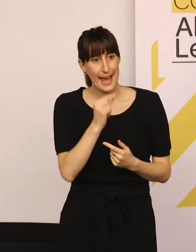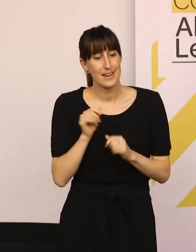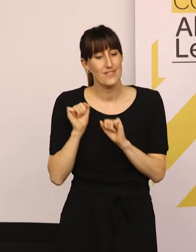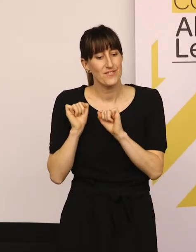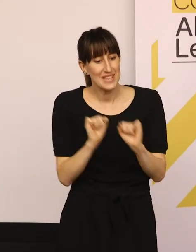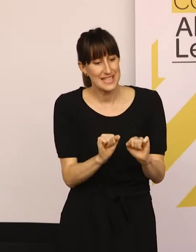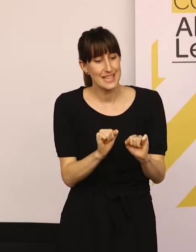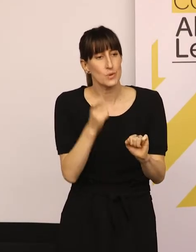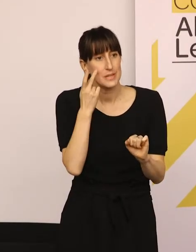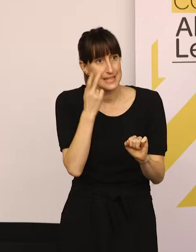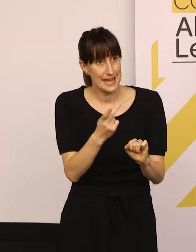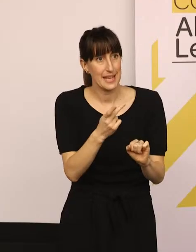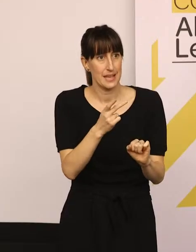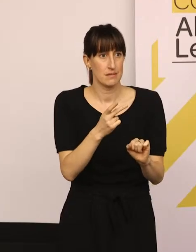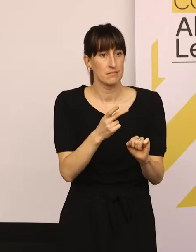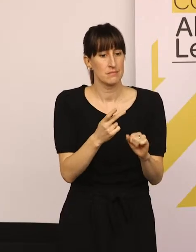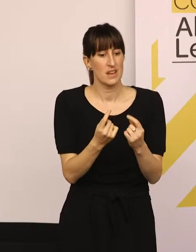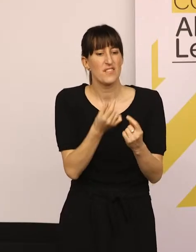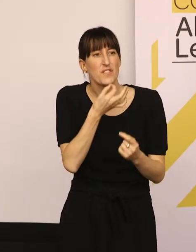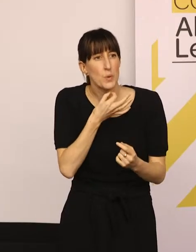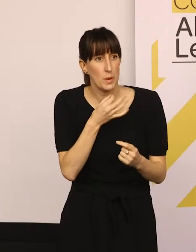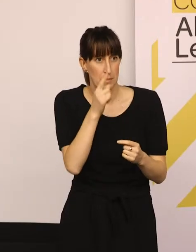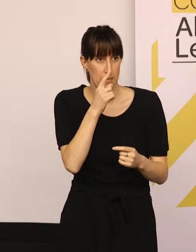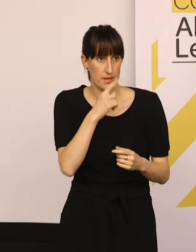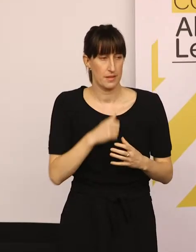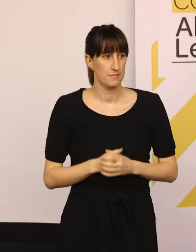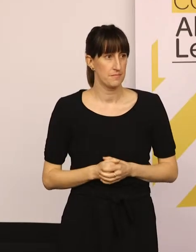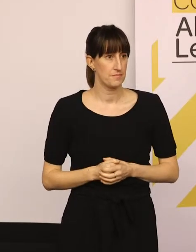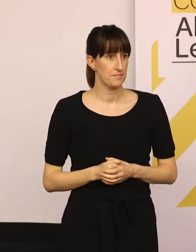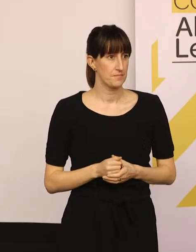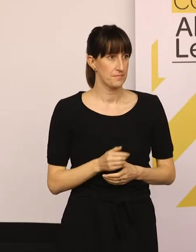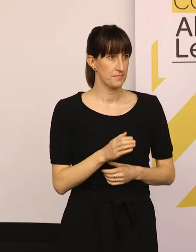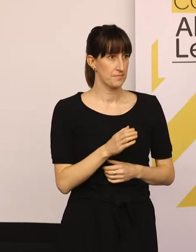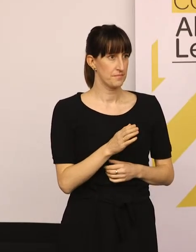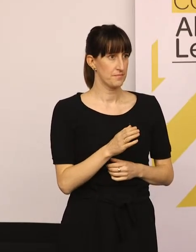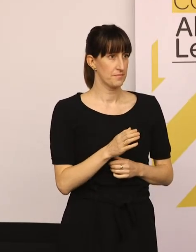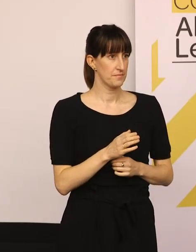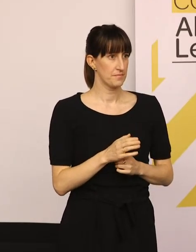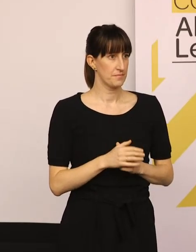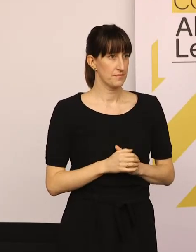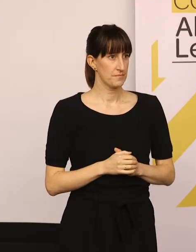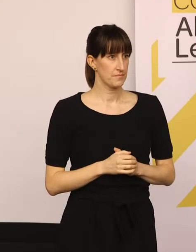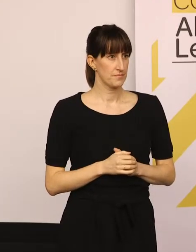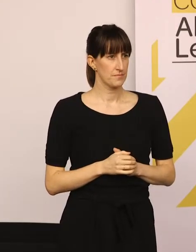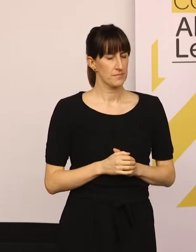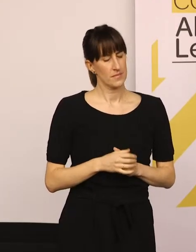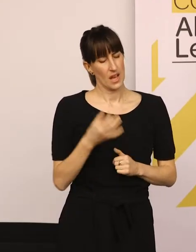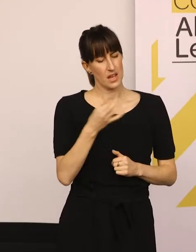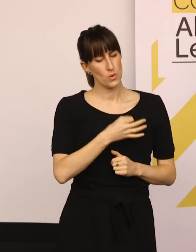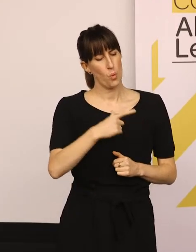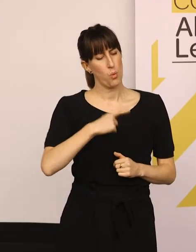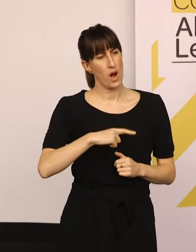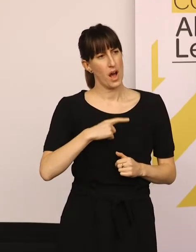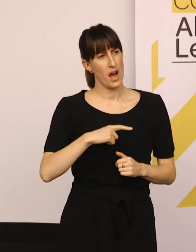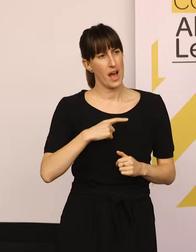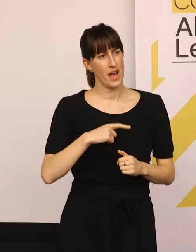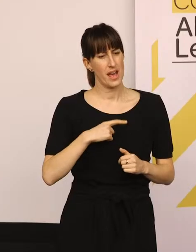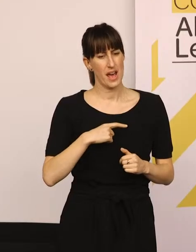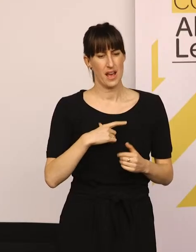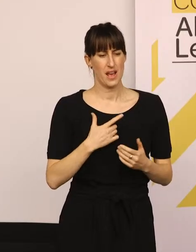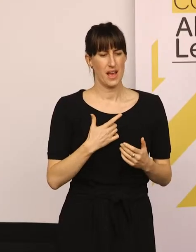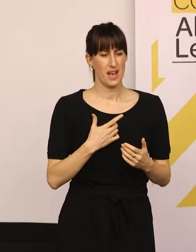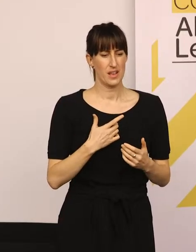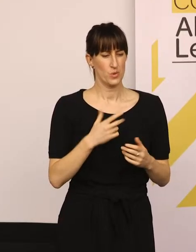of people. Why is it relevantly safer not to attend the funeral, to be excluded from the funeral than it is